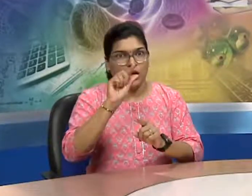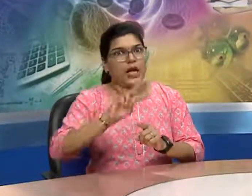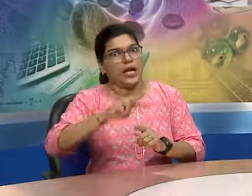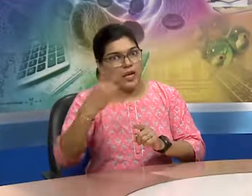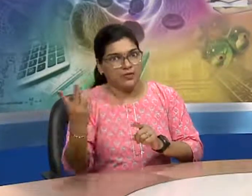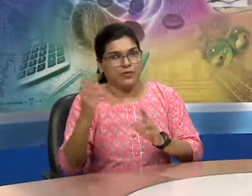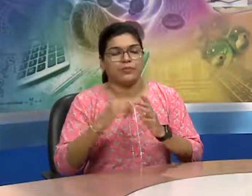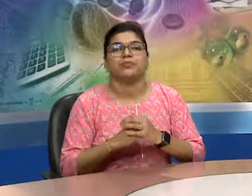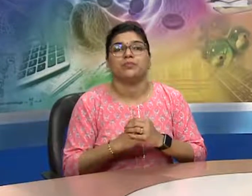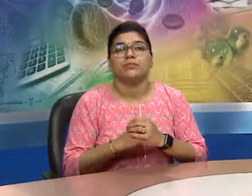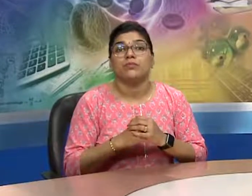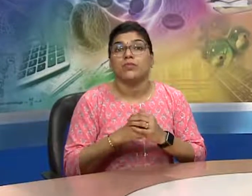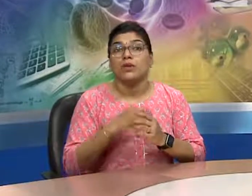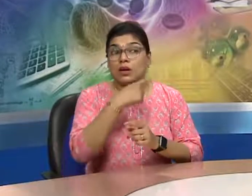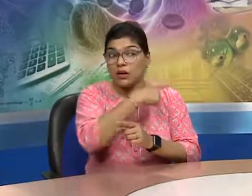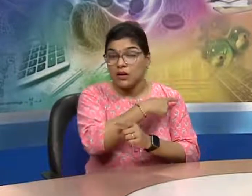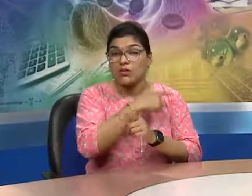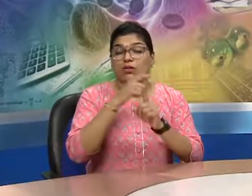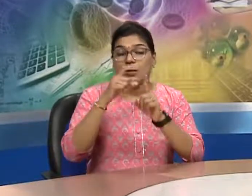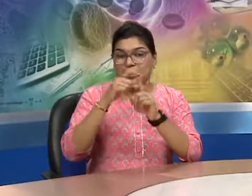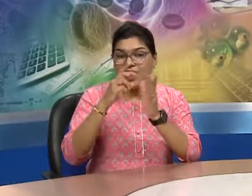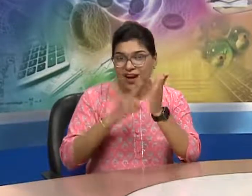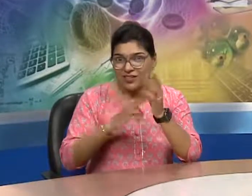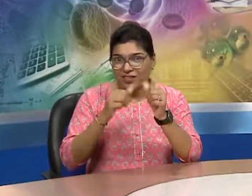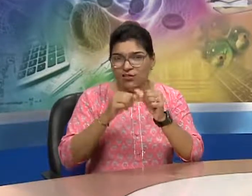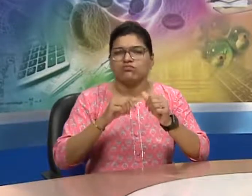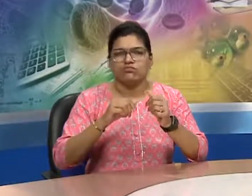Earlier we had learnt the word DNA